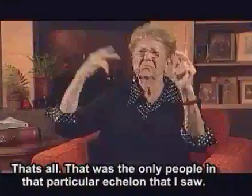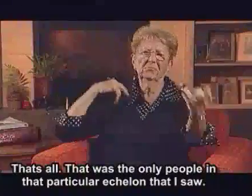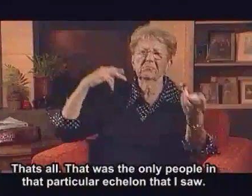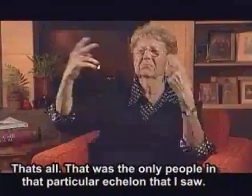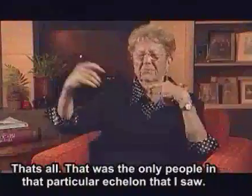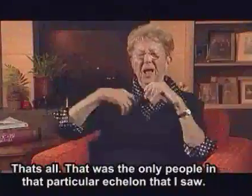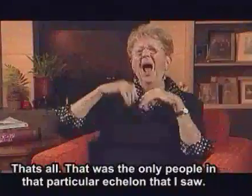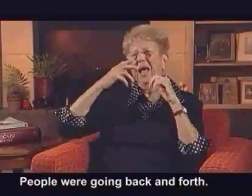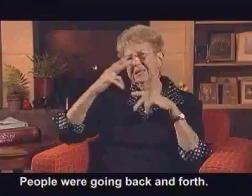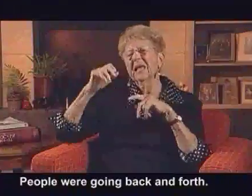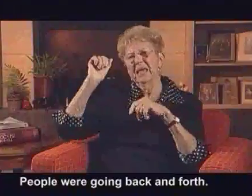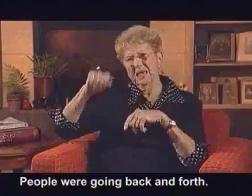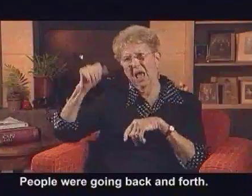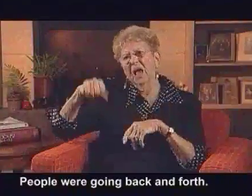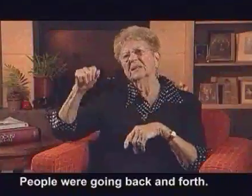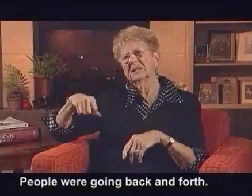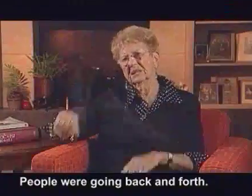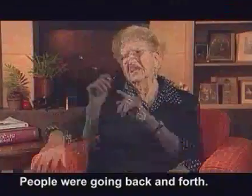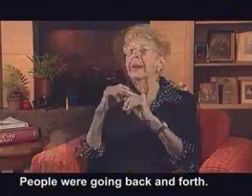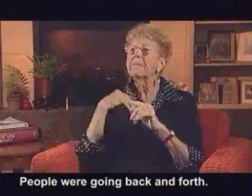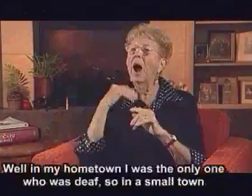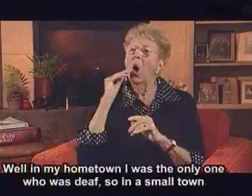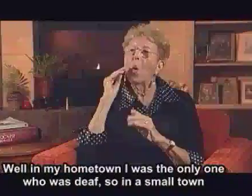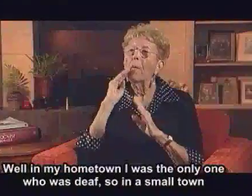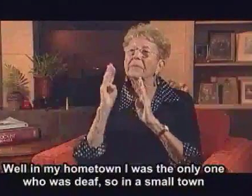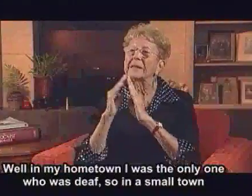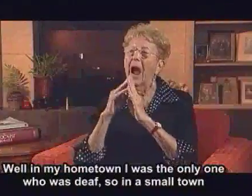echelon that I saw. People were going back and forth.